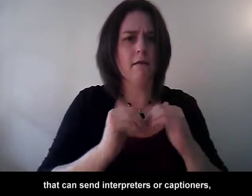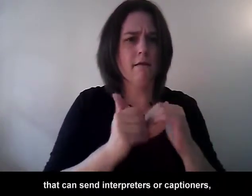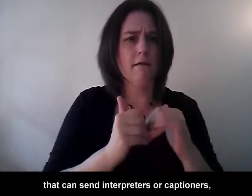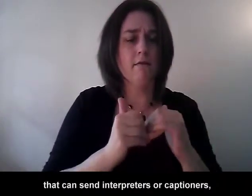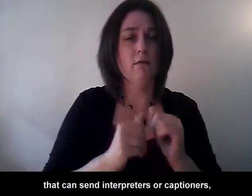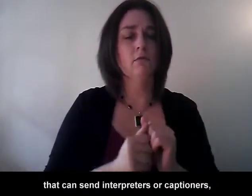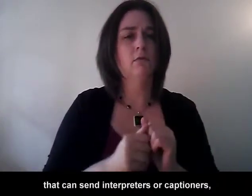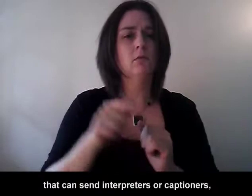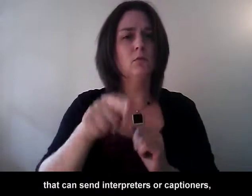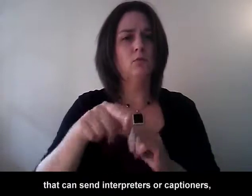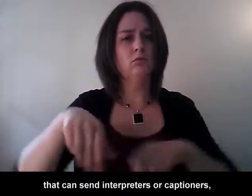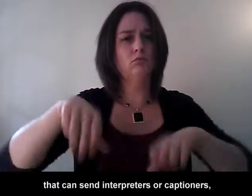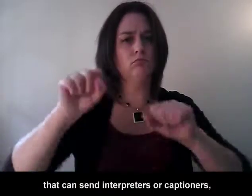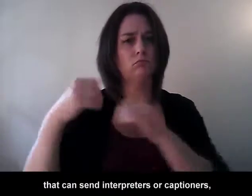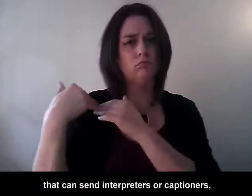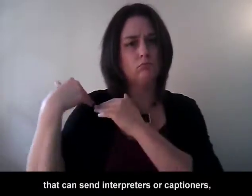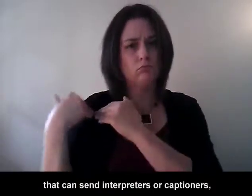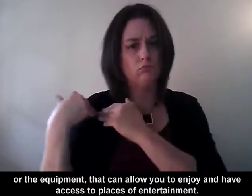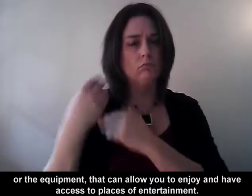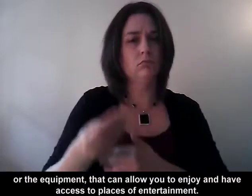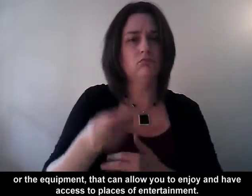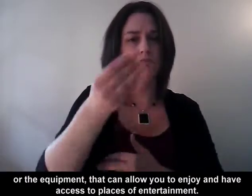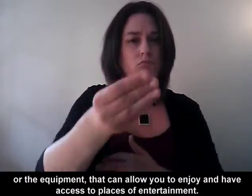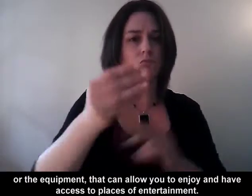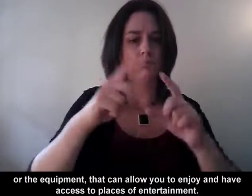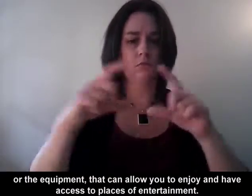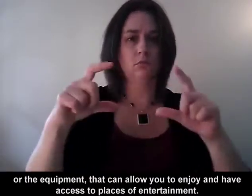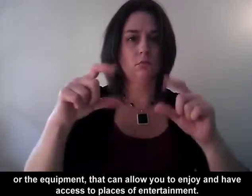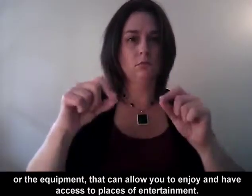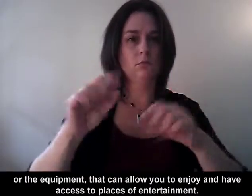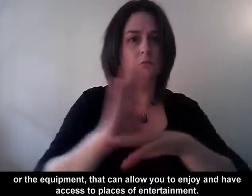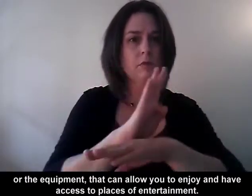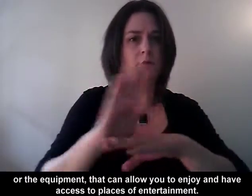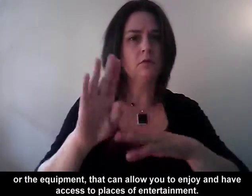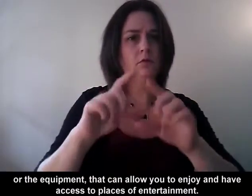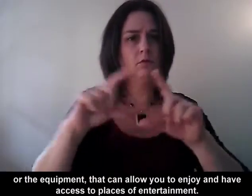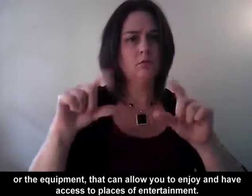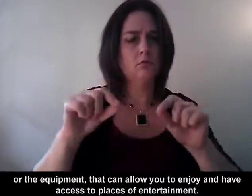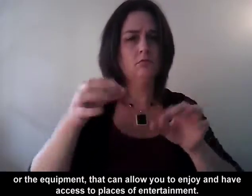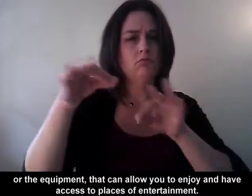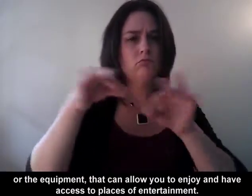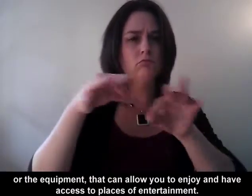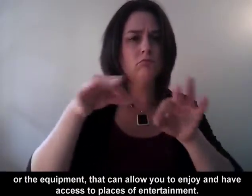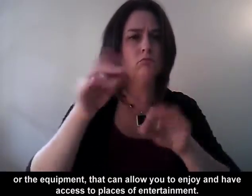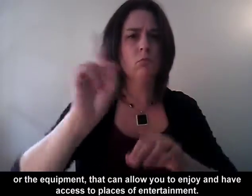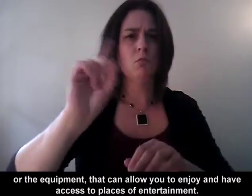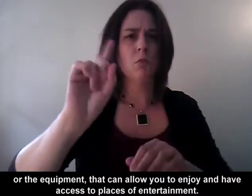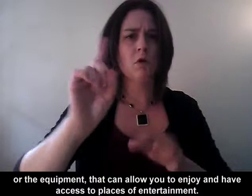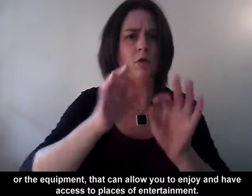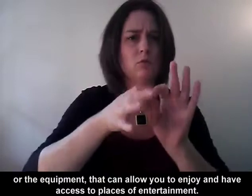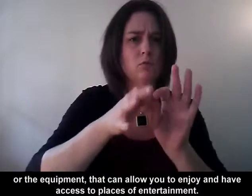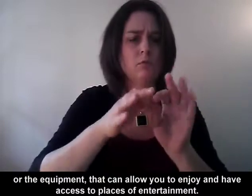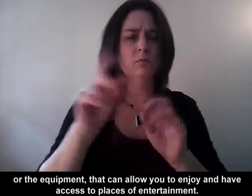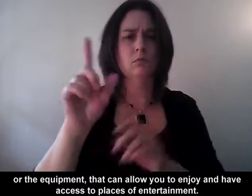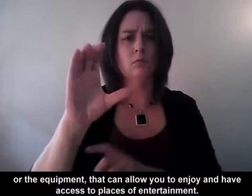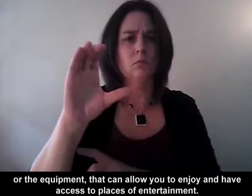that can send interpreters or captioners, or the equipment that can allow you to enjoy and have access to places of entertainment.